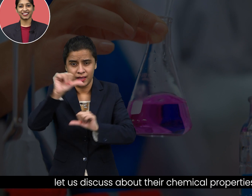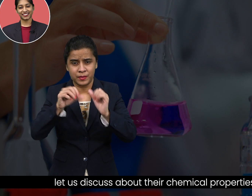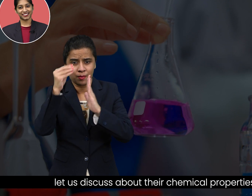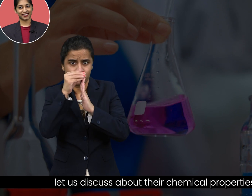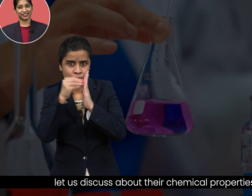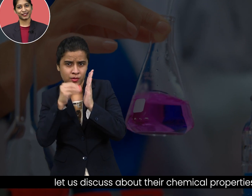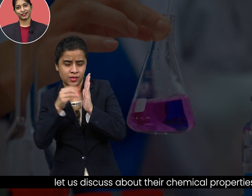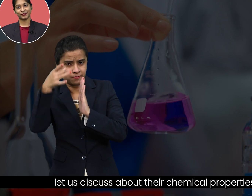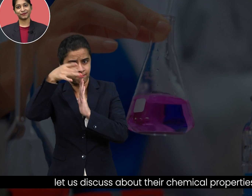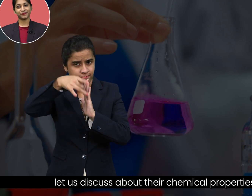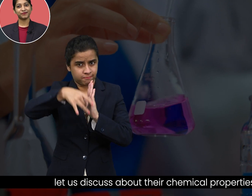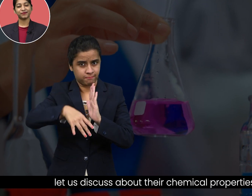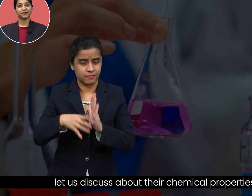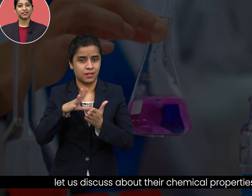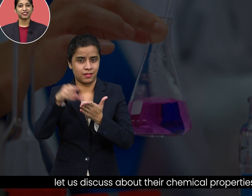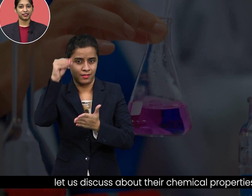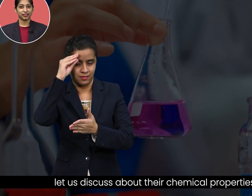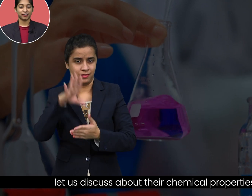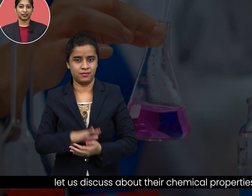detail.